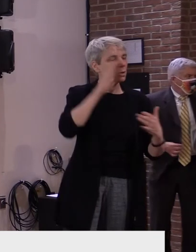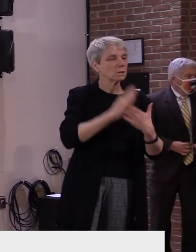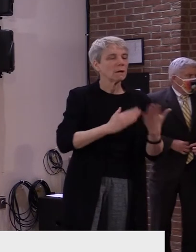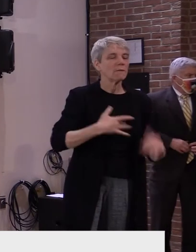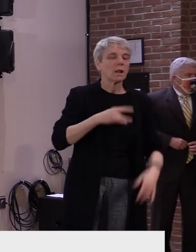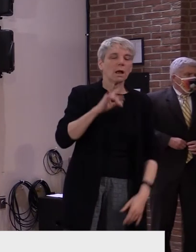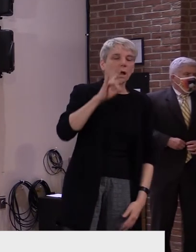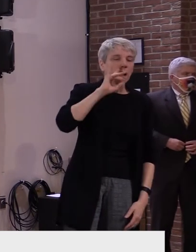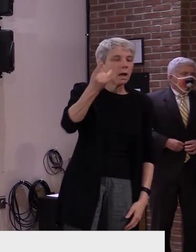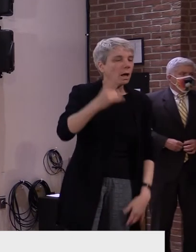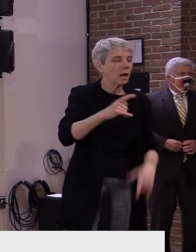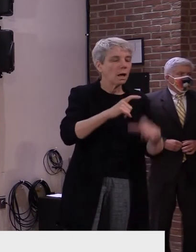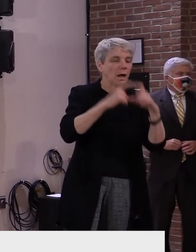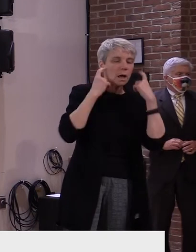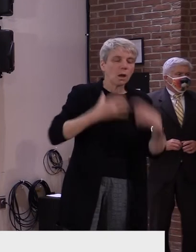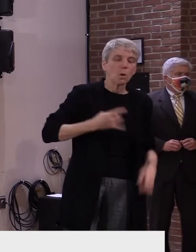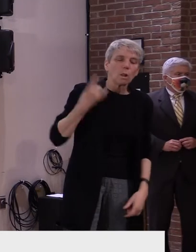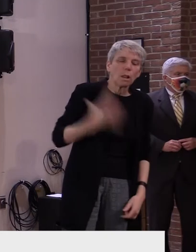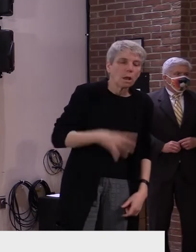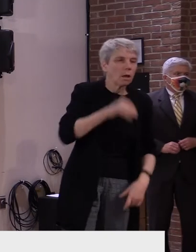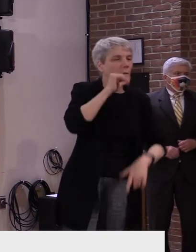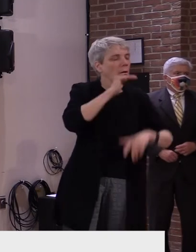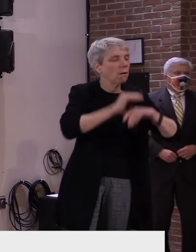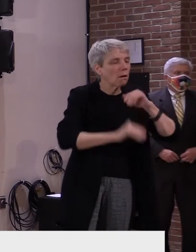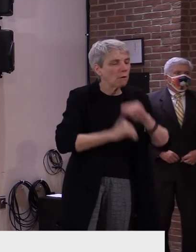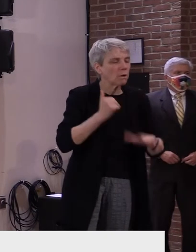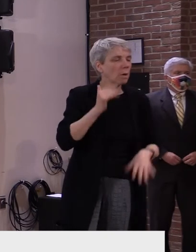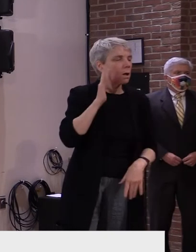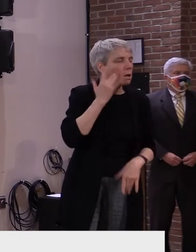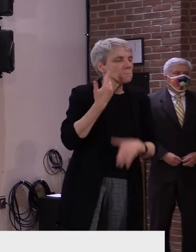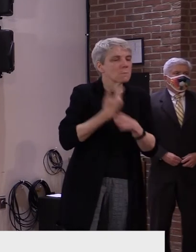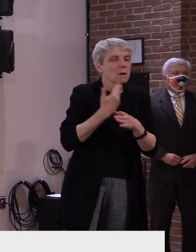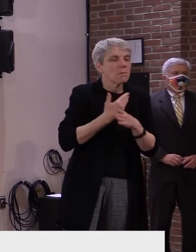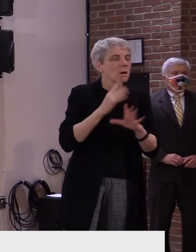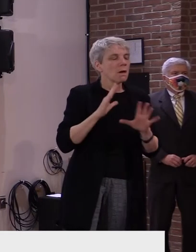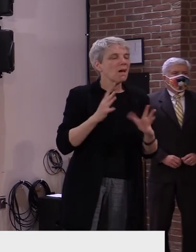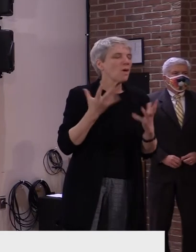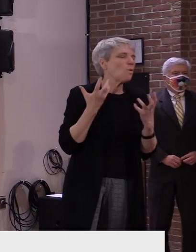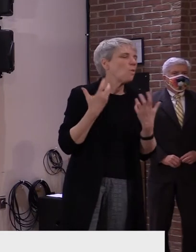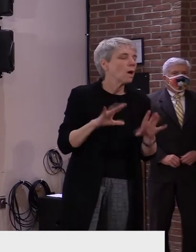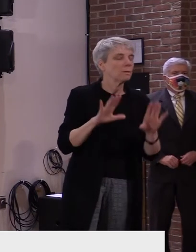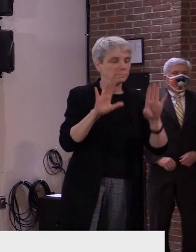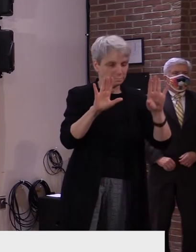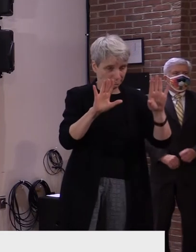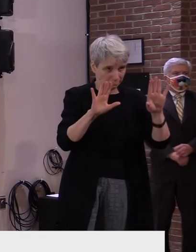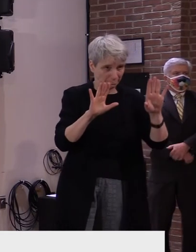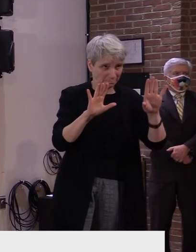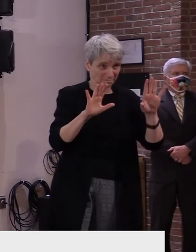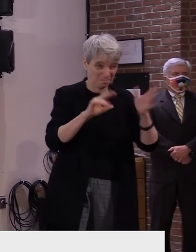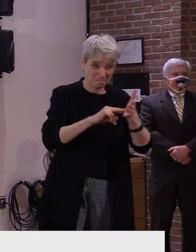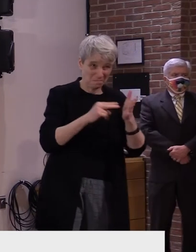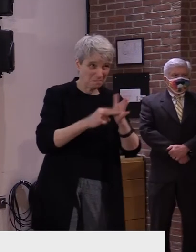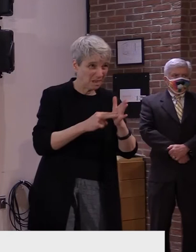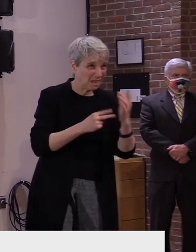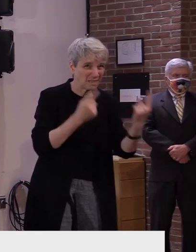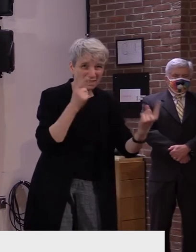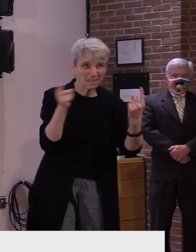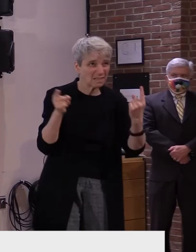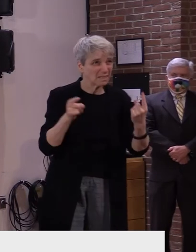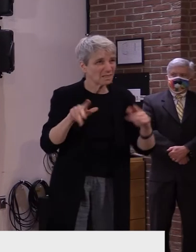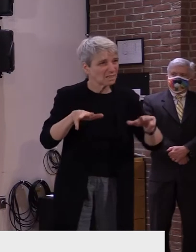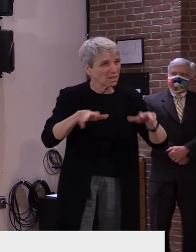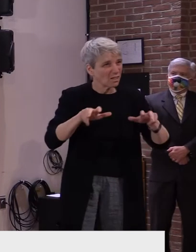view unnecessary unfair and difficult but simply refusing to do your part is